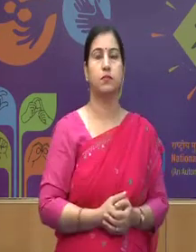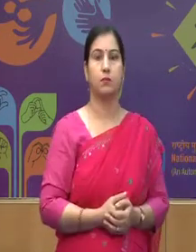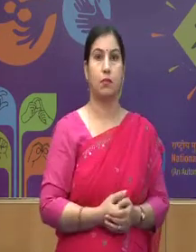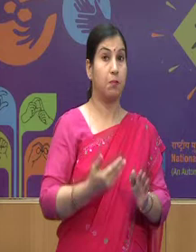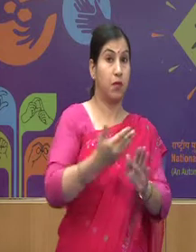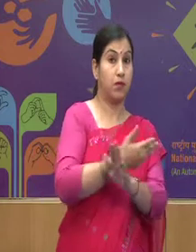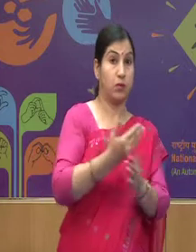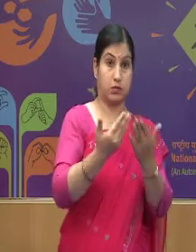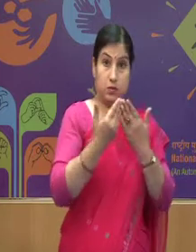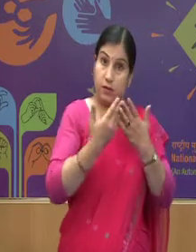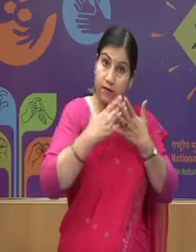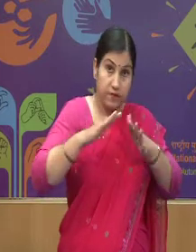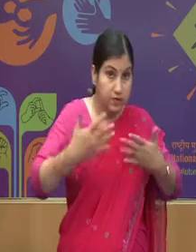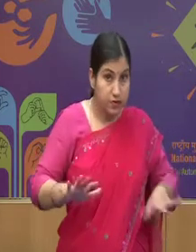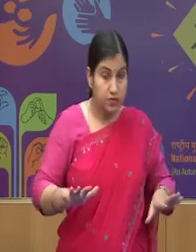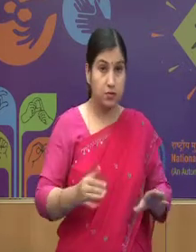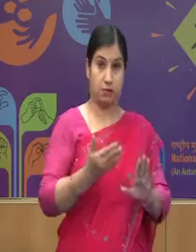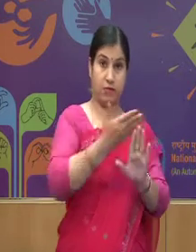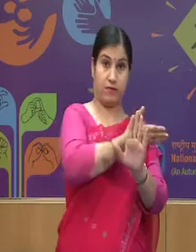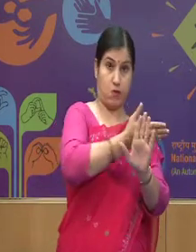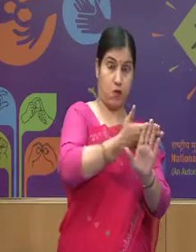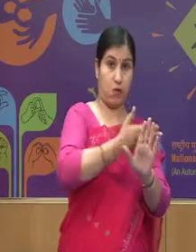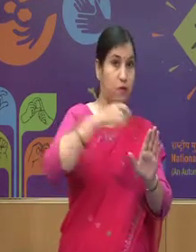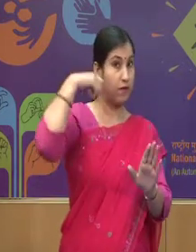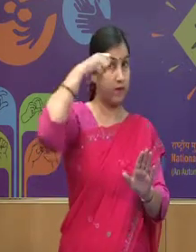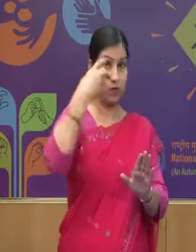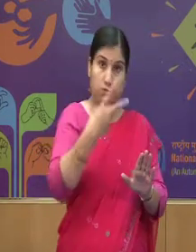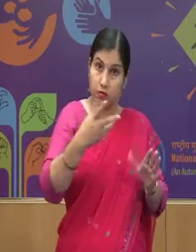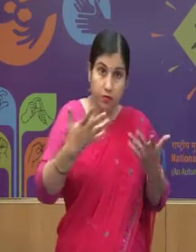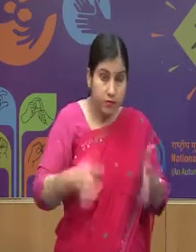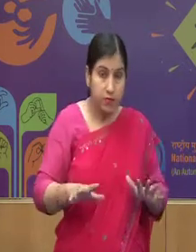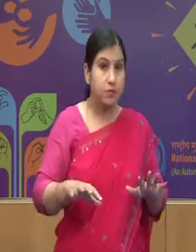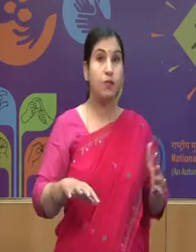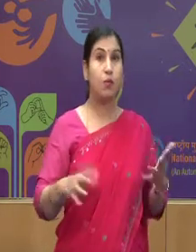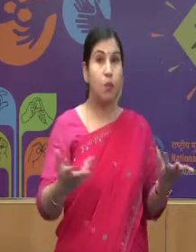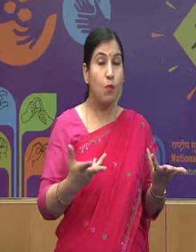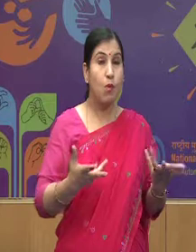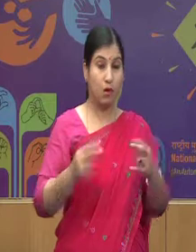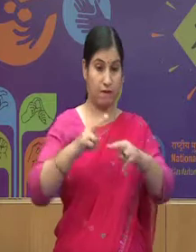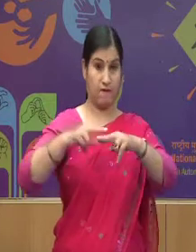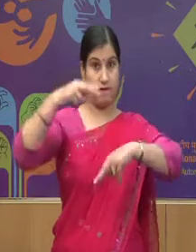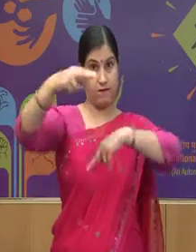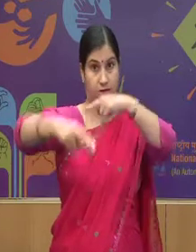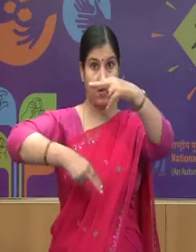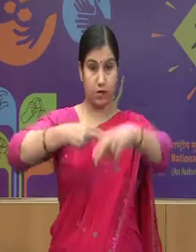As we have already studied in the previous class, that with rapid